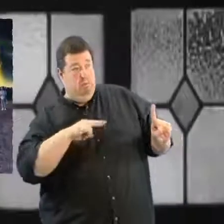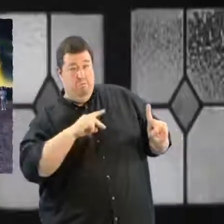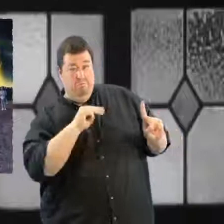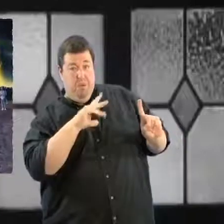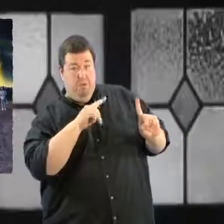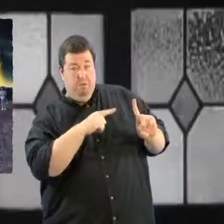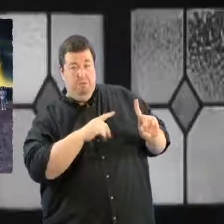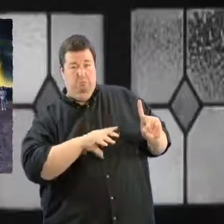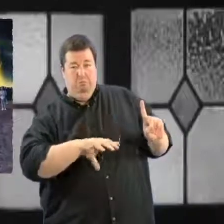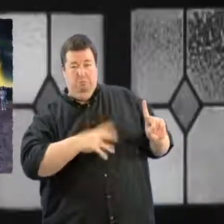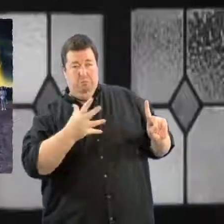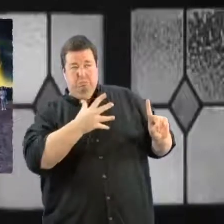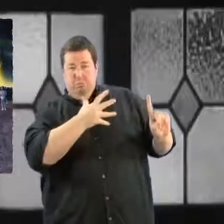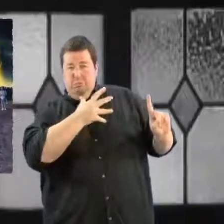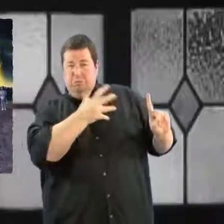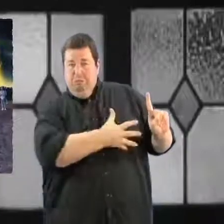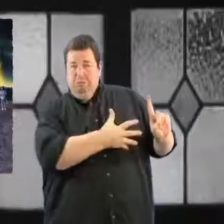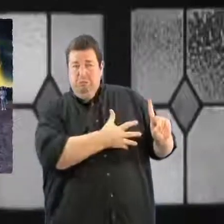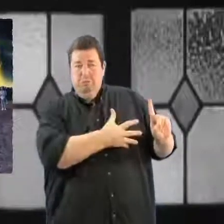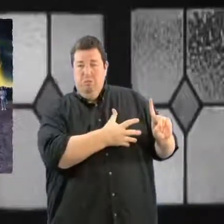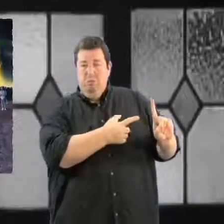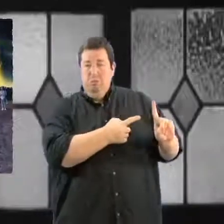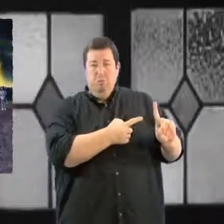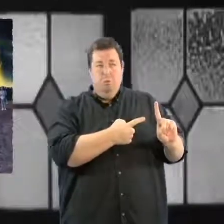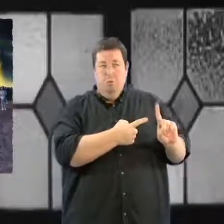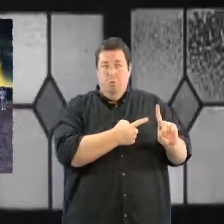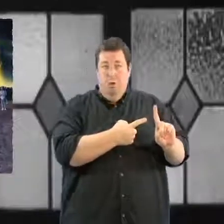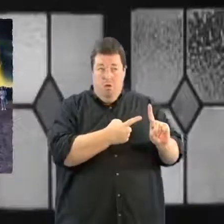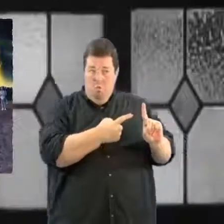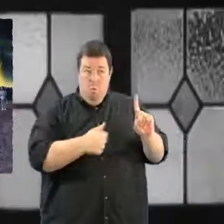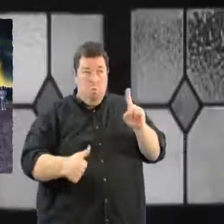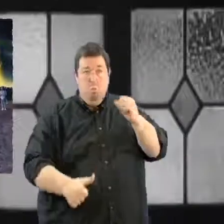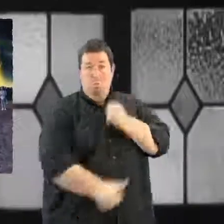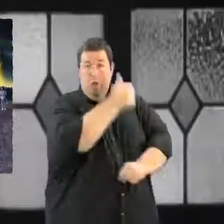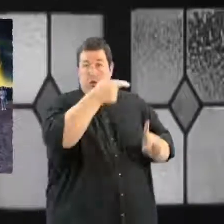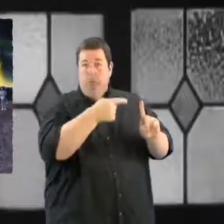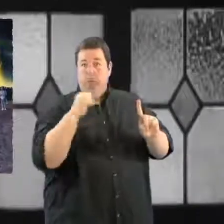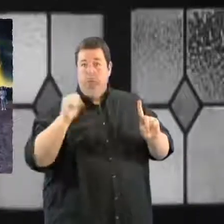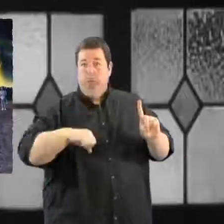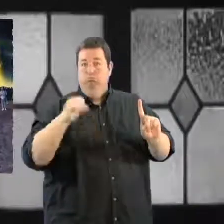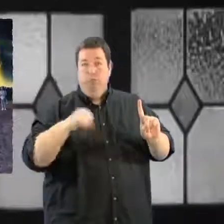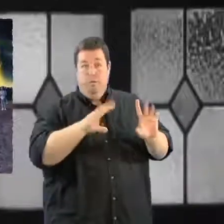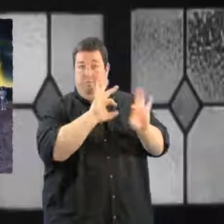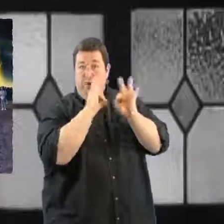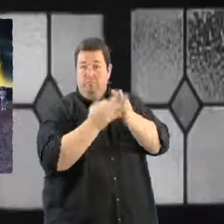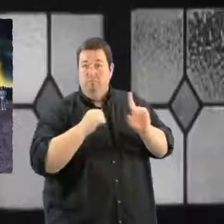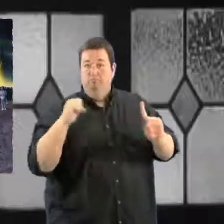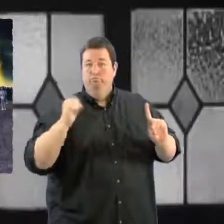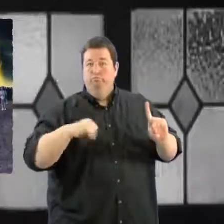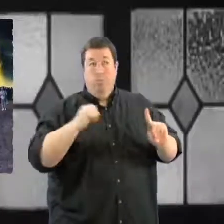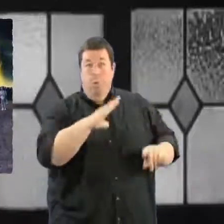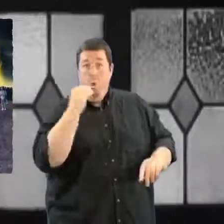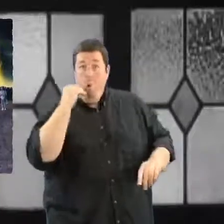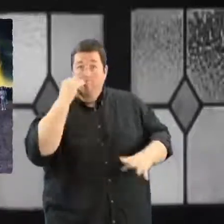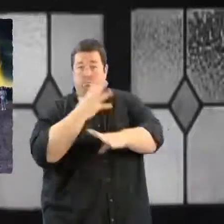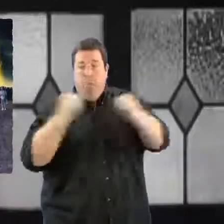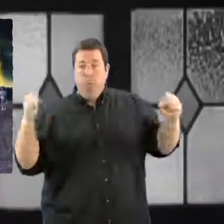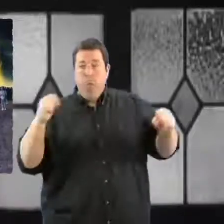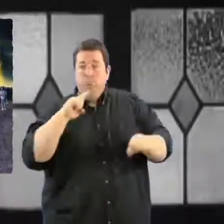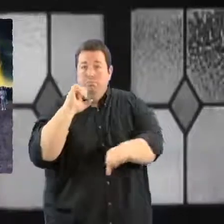Many white Southerners hated and feared Martin's words. A few threatened to kill him and his family. His house was bombed. His brother's house